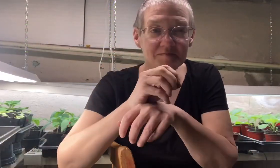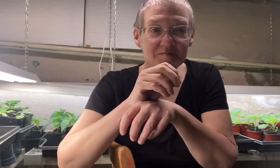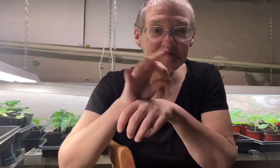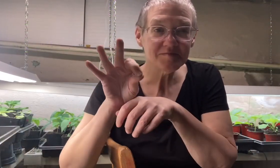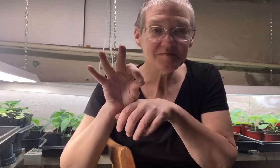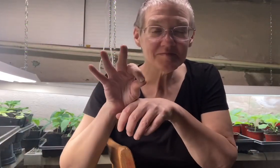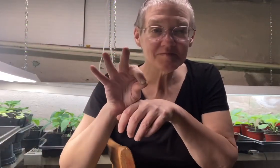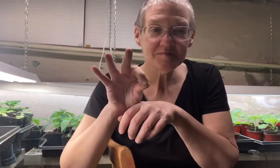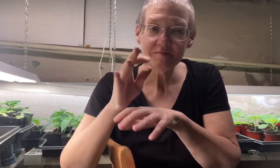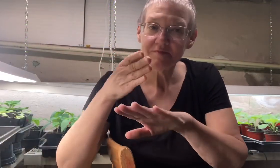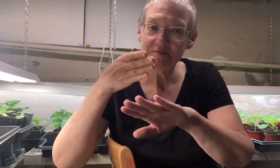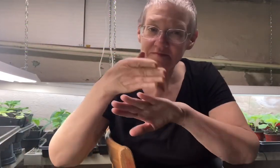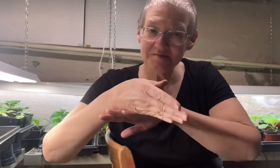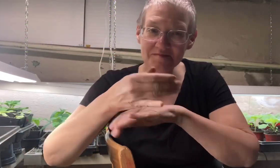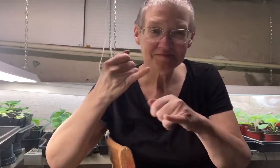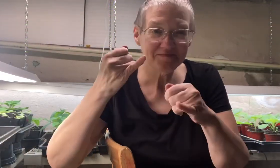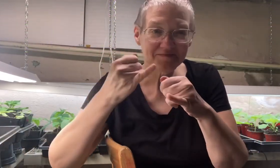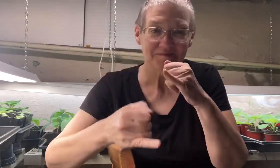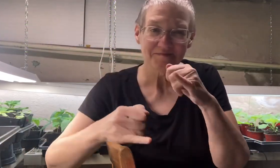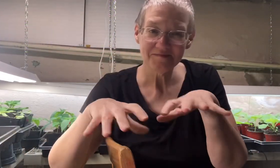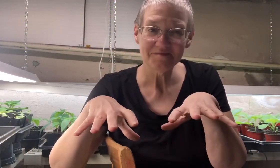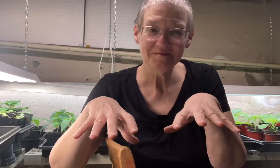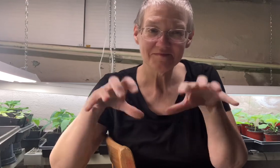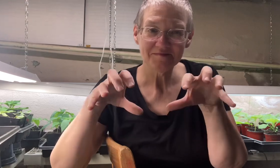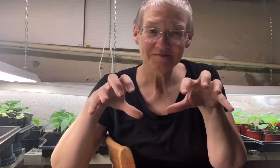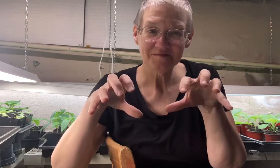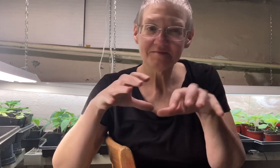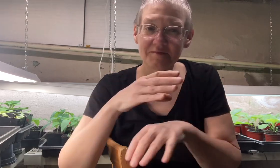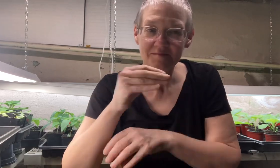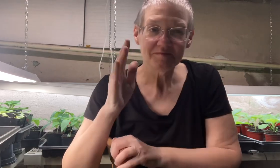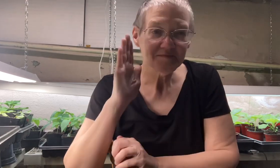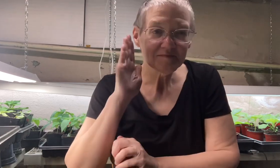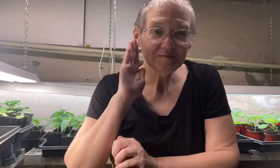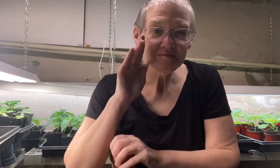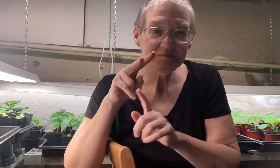and we'll start hardening them off after our last frost.